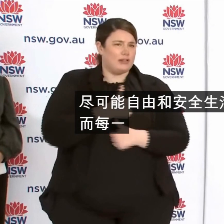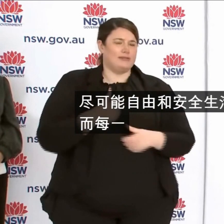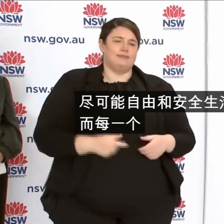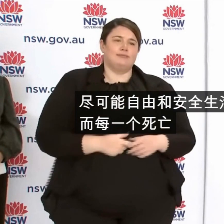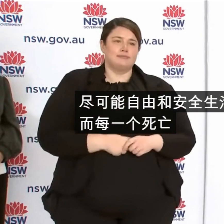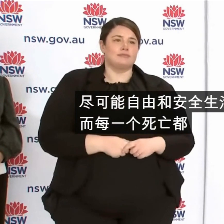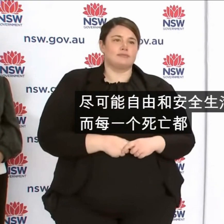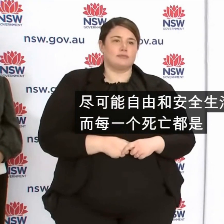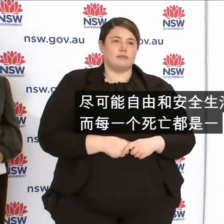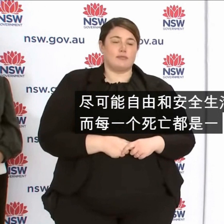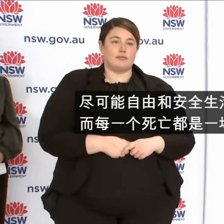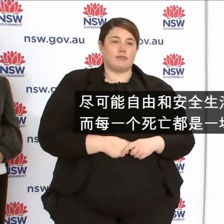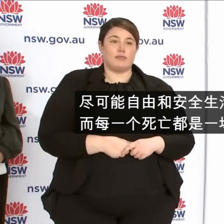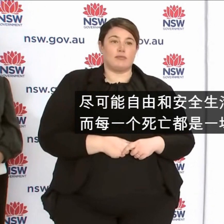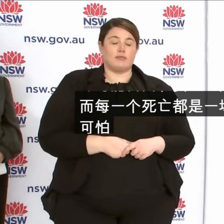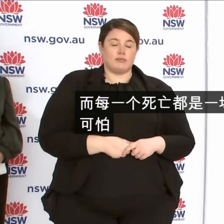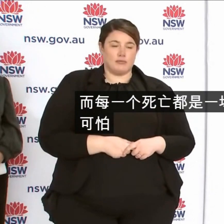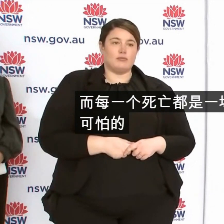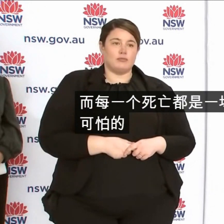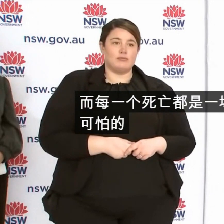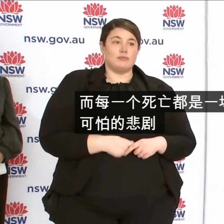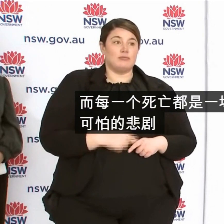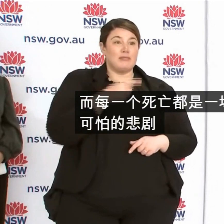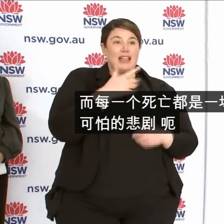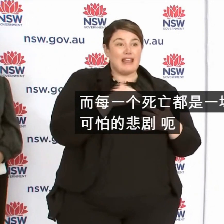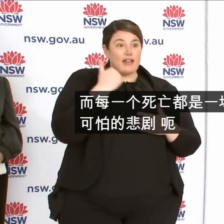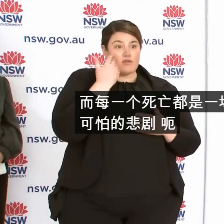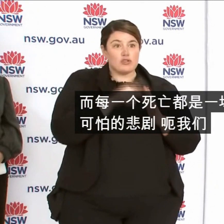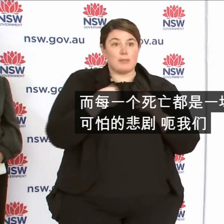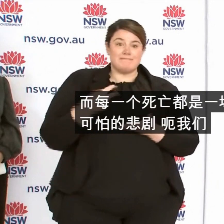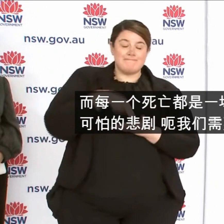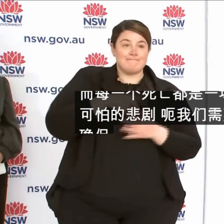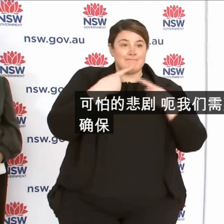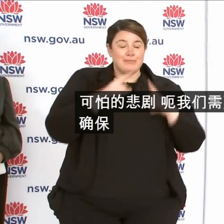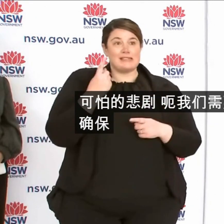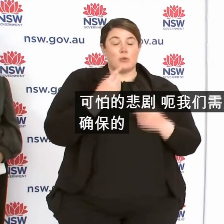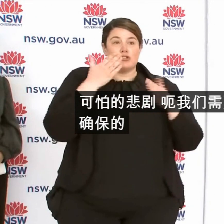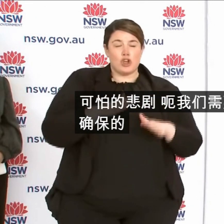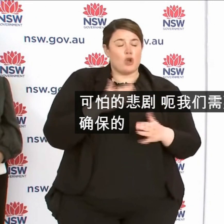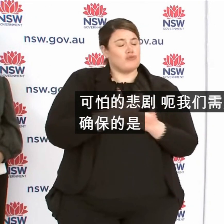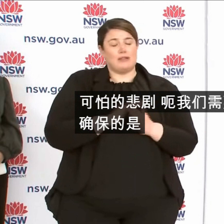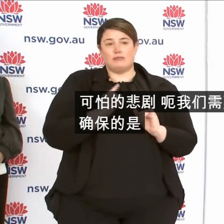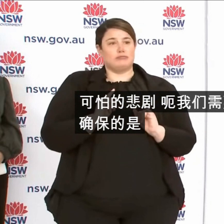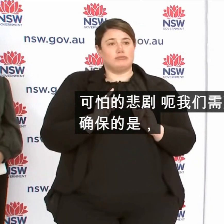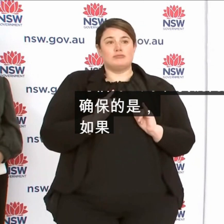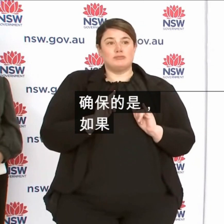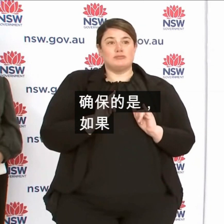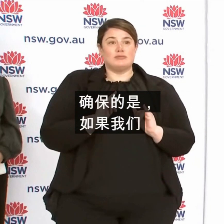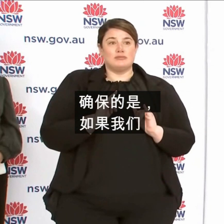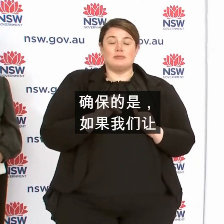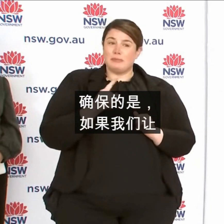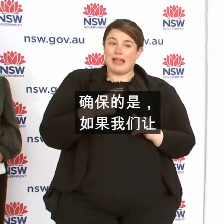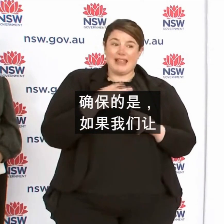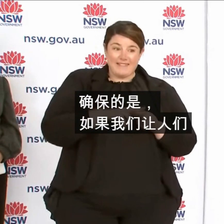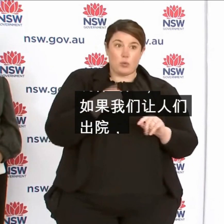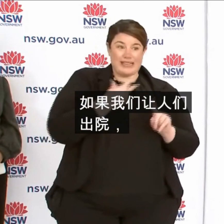whilst every single death is a horrendous tragedy, what we need to ensure is that through high rates of vaccination,